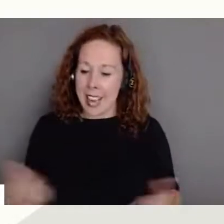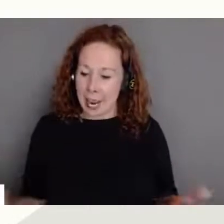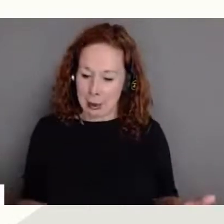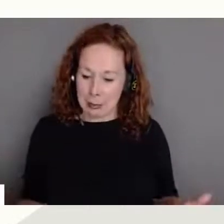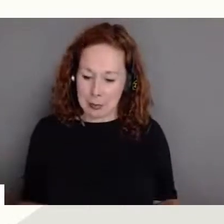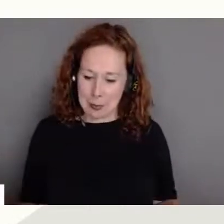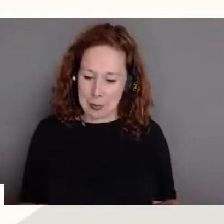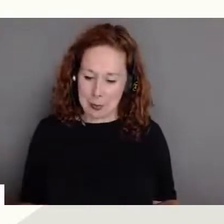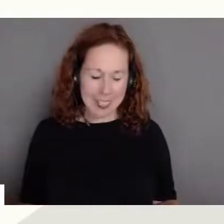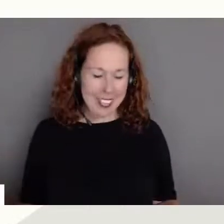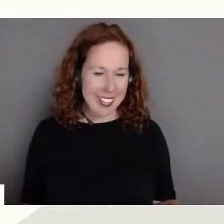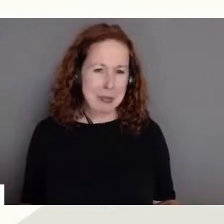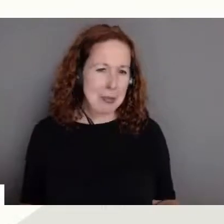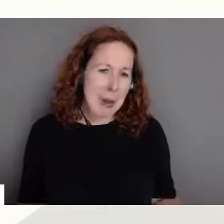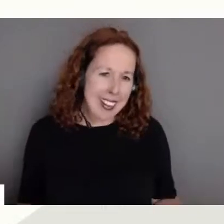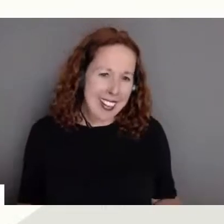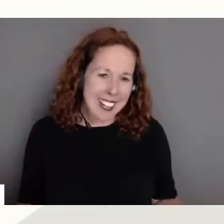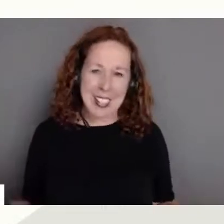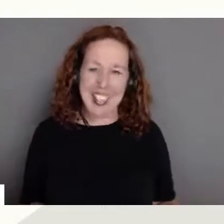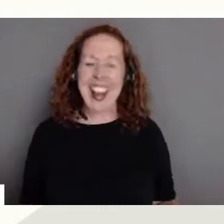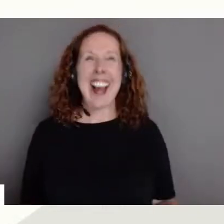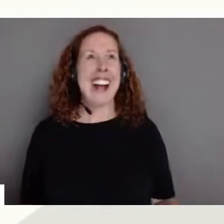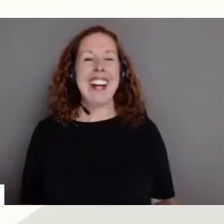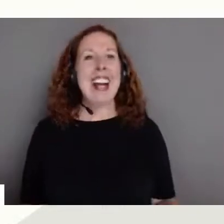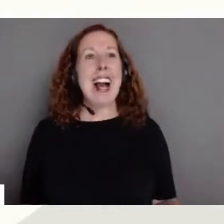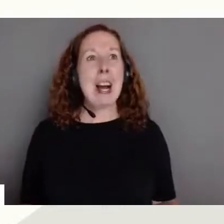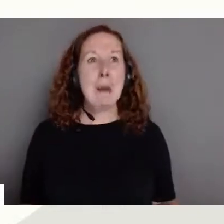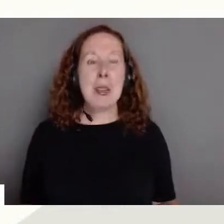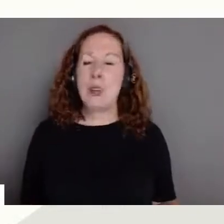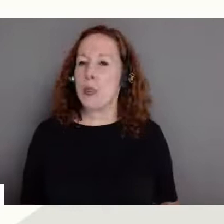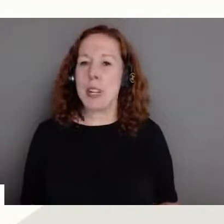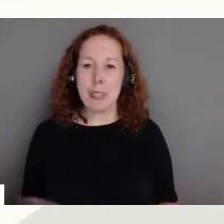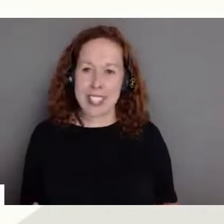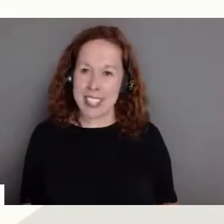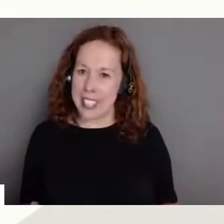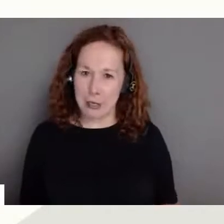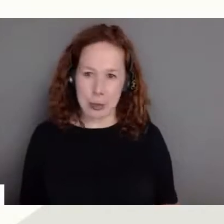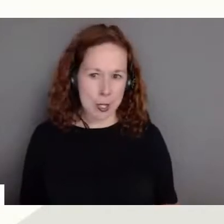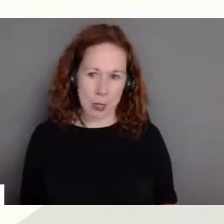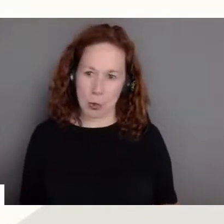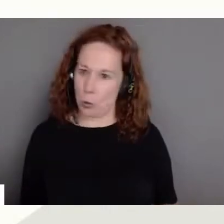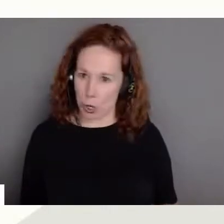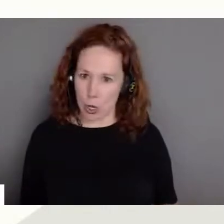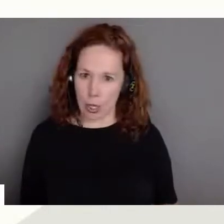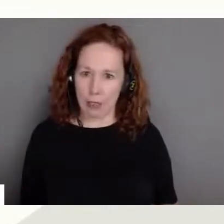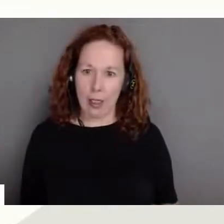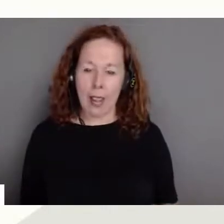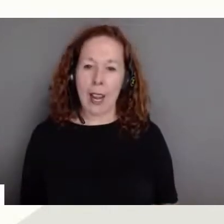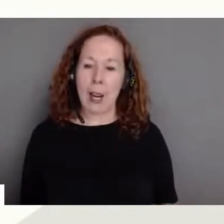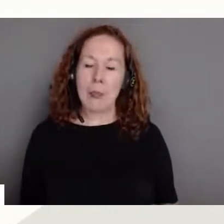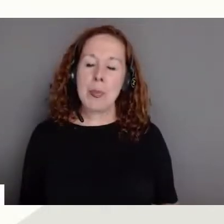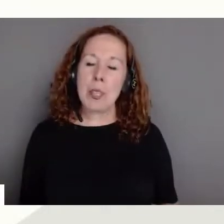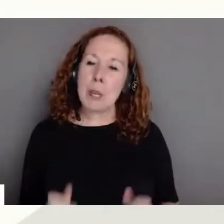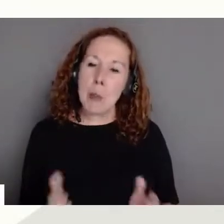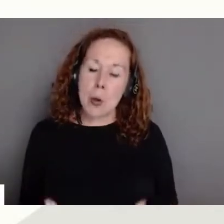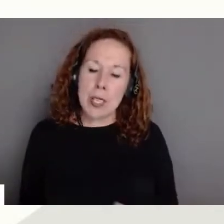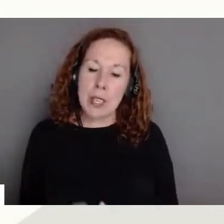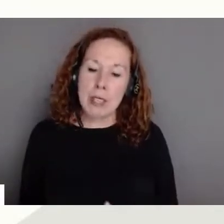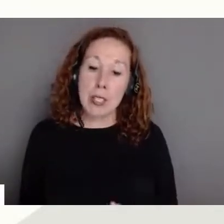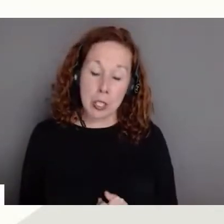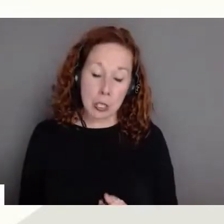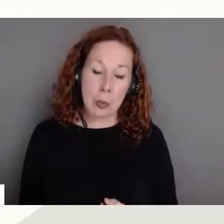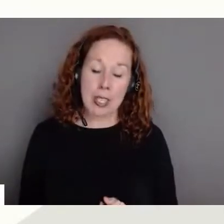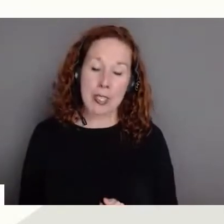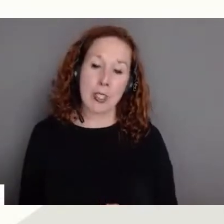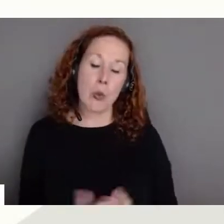again. I know. Um, I knew you would. why? No, never done any voice work. Okay. The component